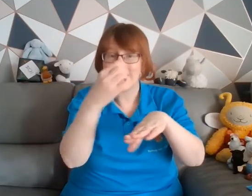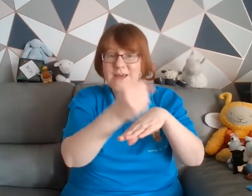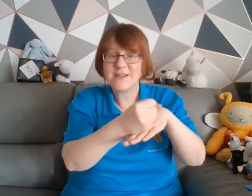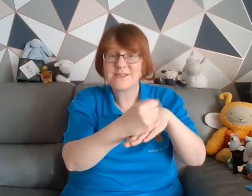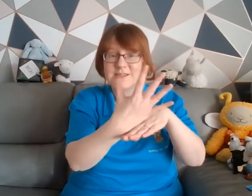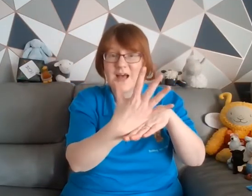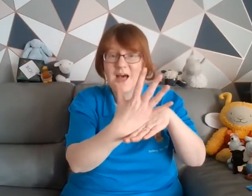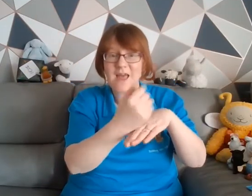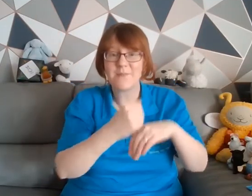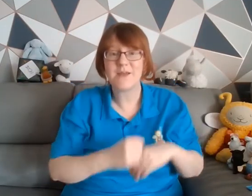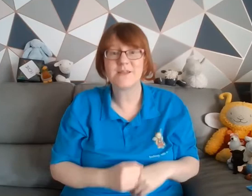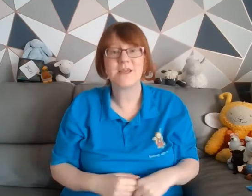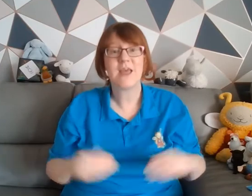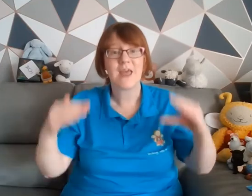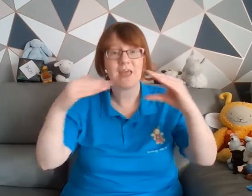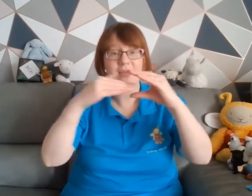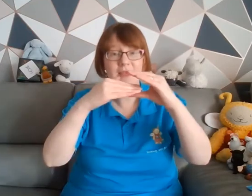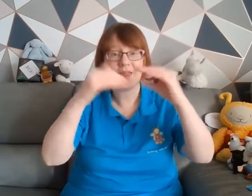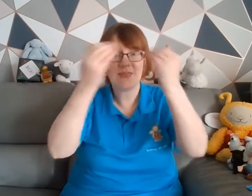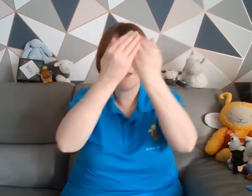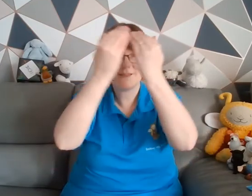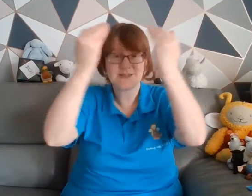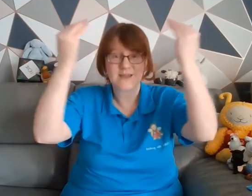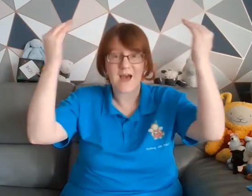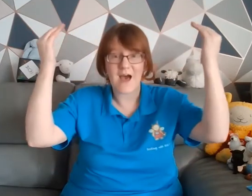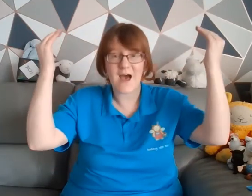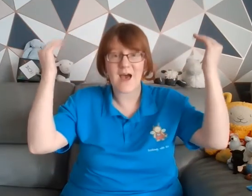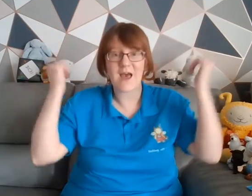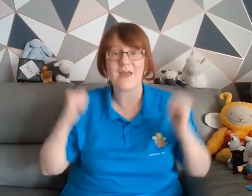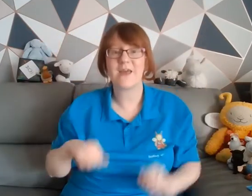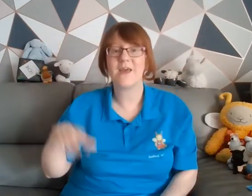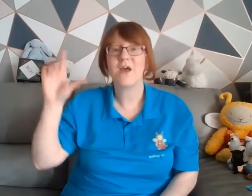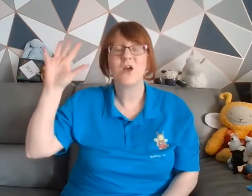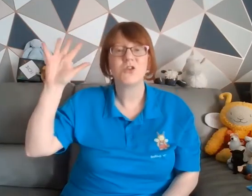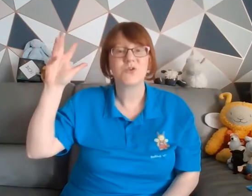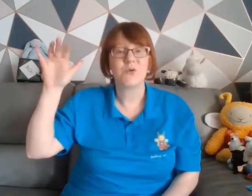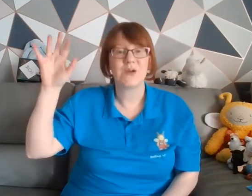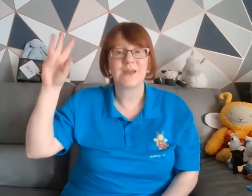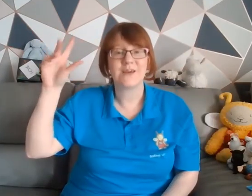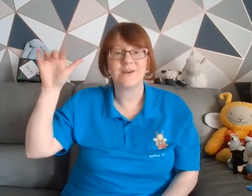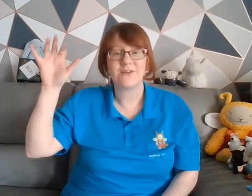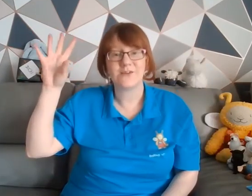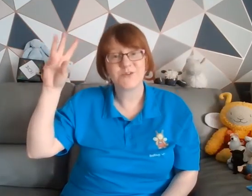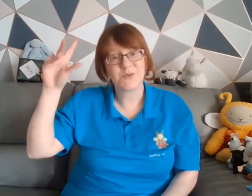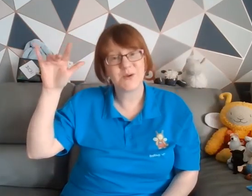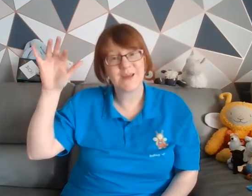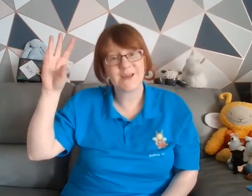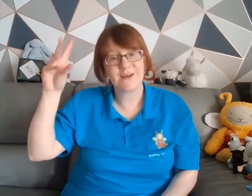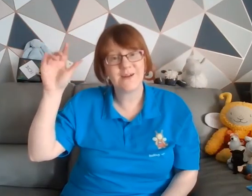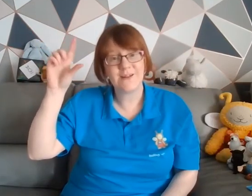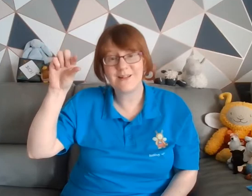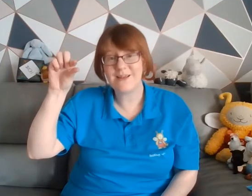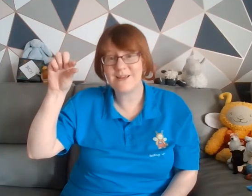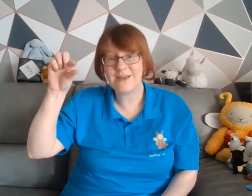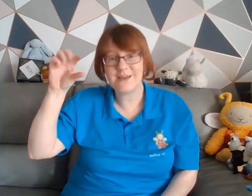a diamond in the sky. Twinkle, twinkle,